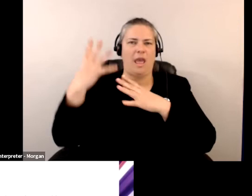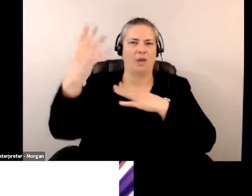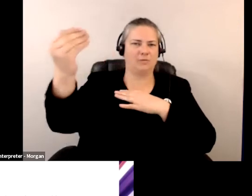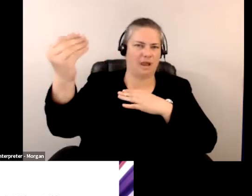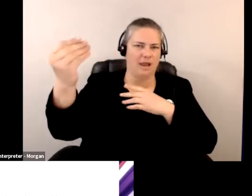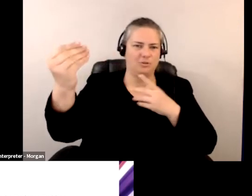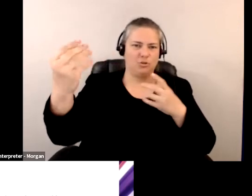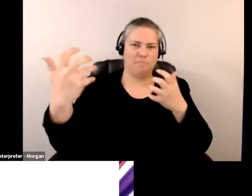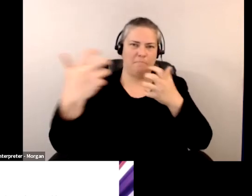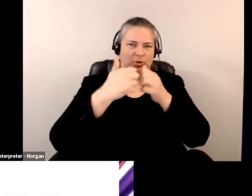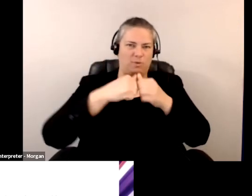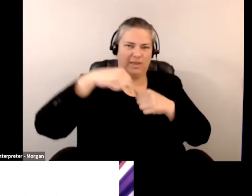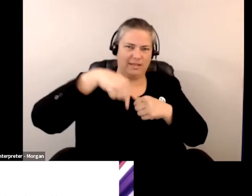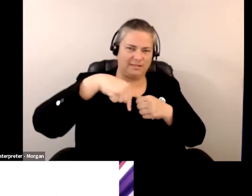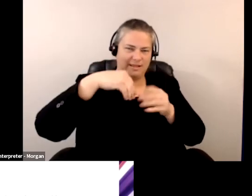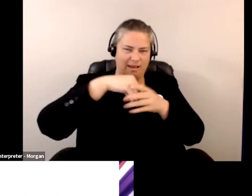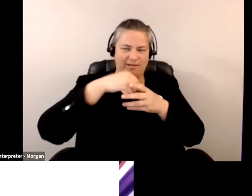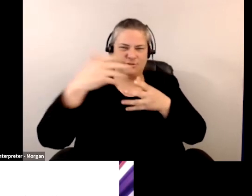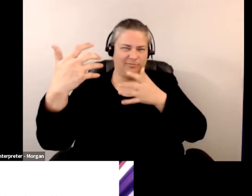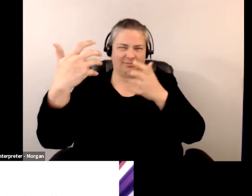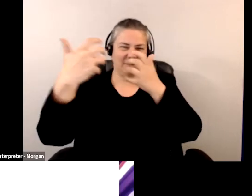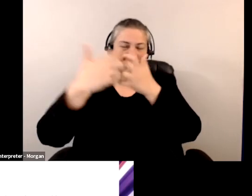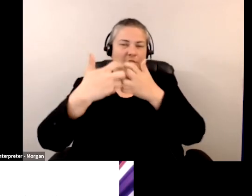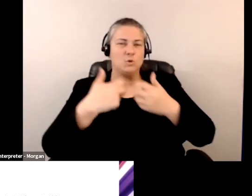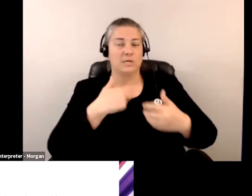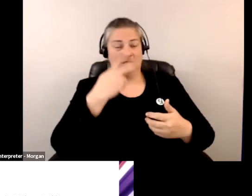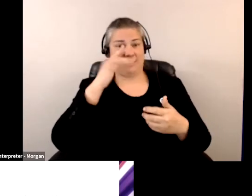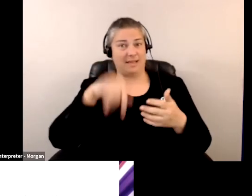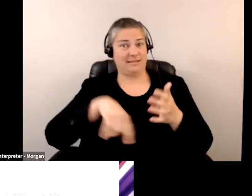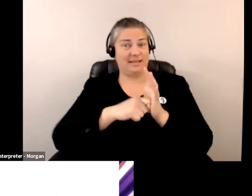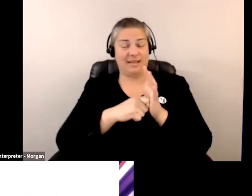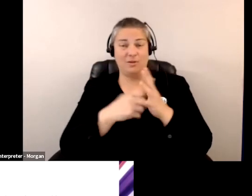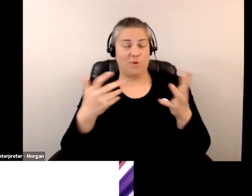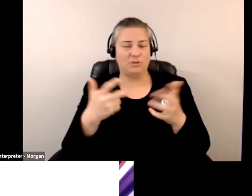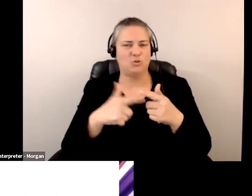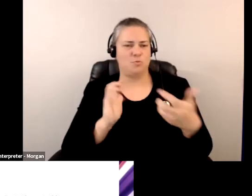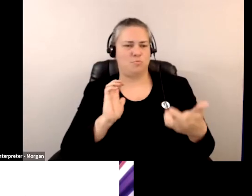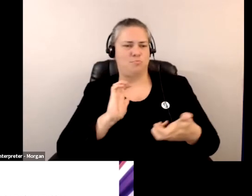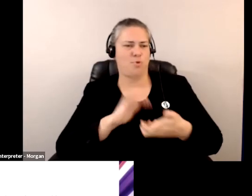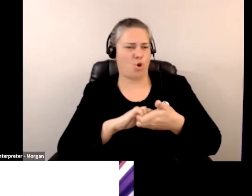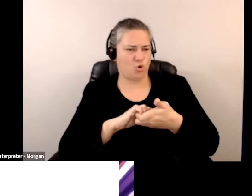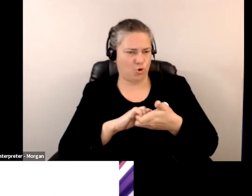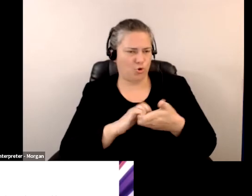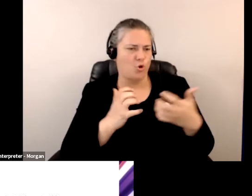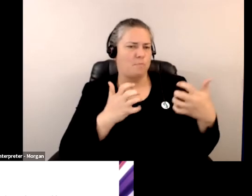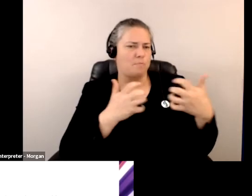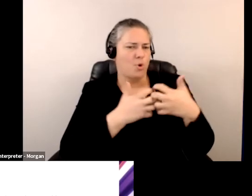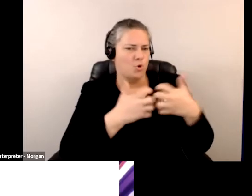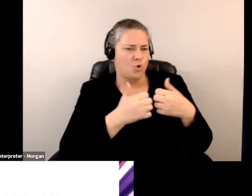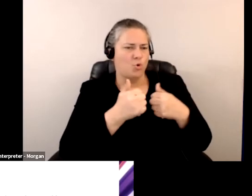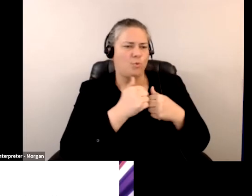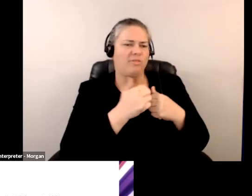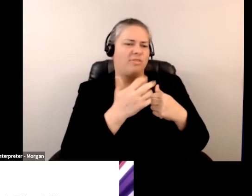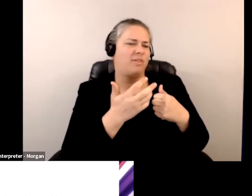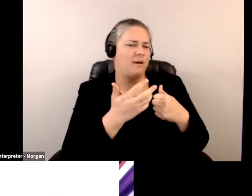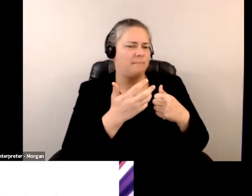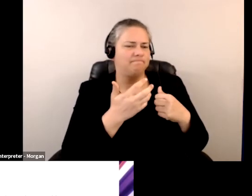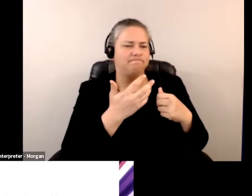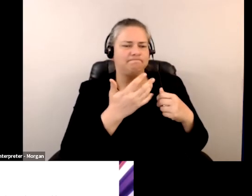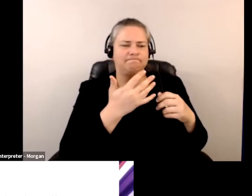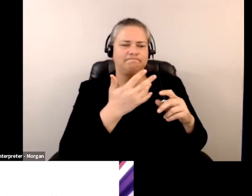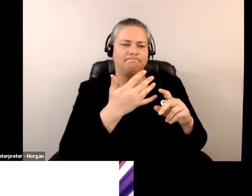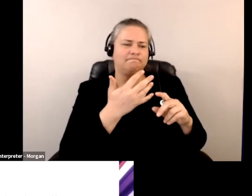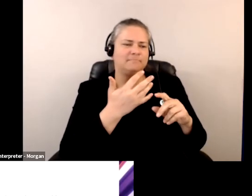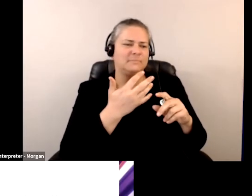center. So we see this partnering as key to expanding both the reach and the impact of the center. And it also